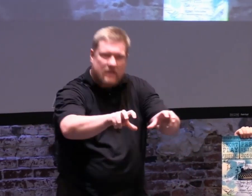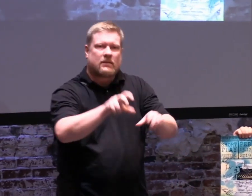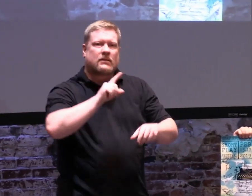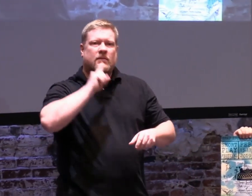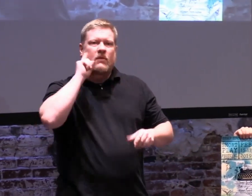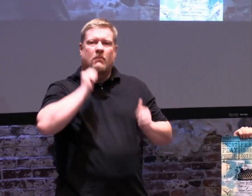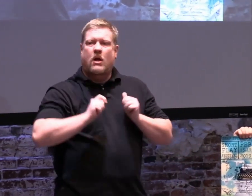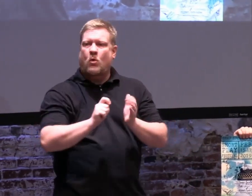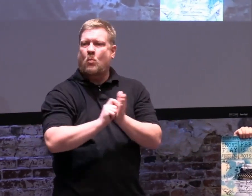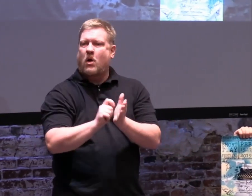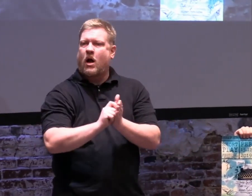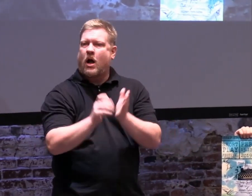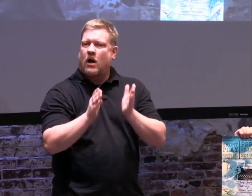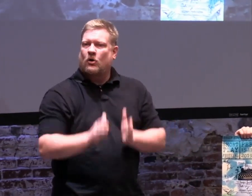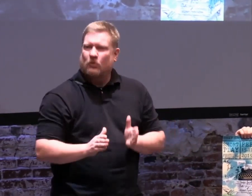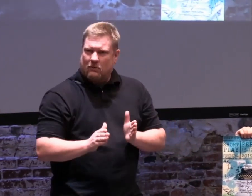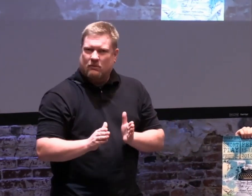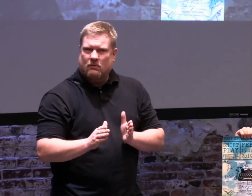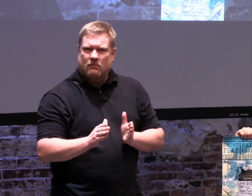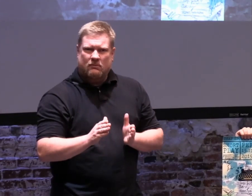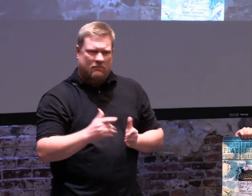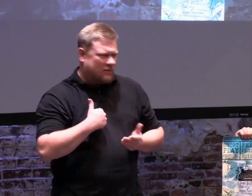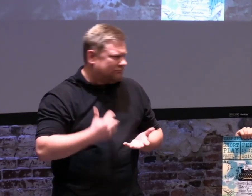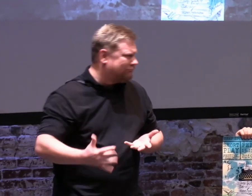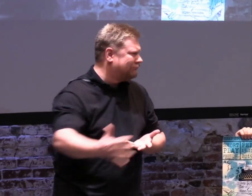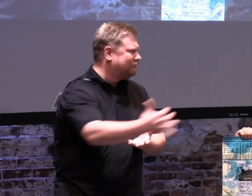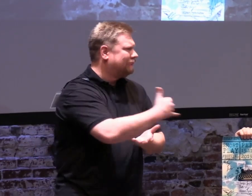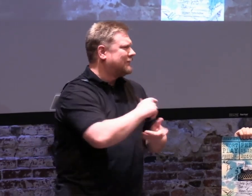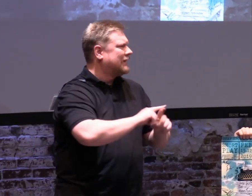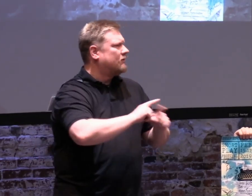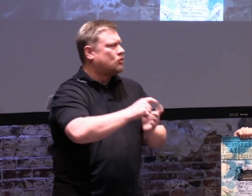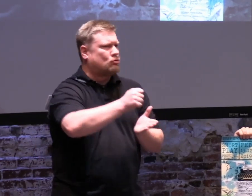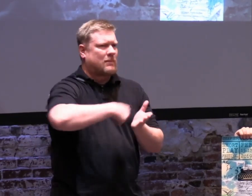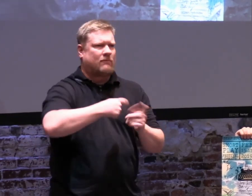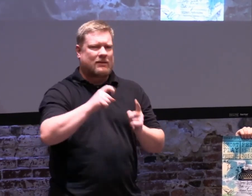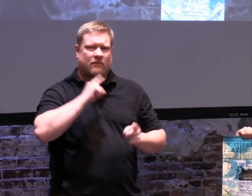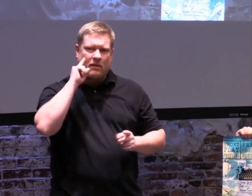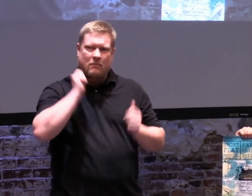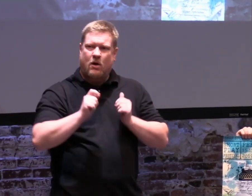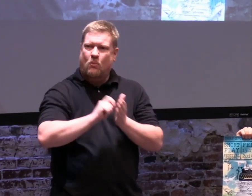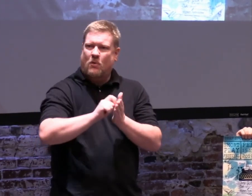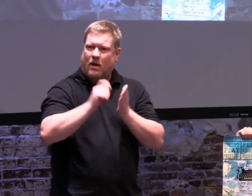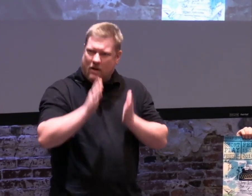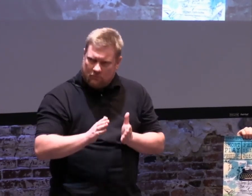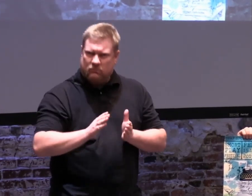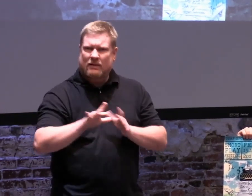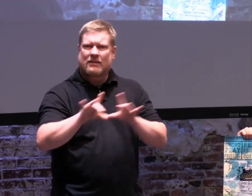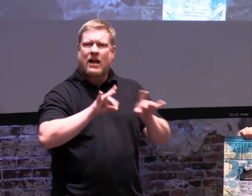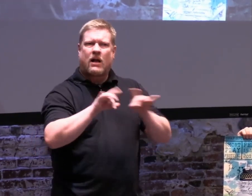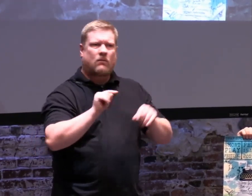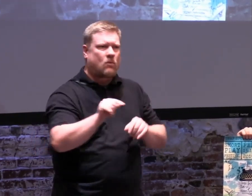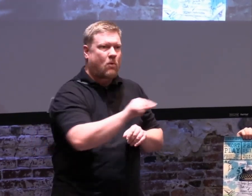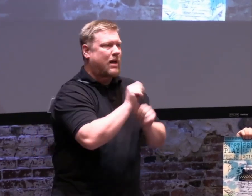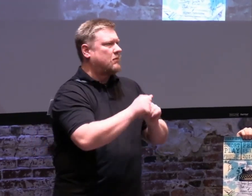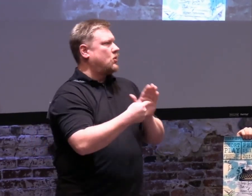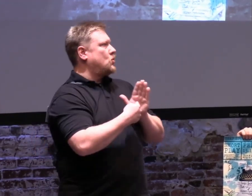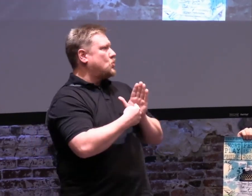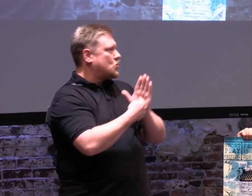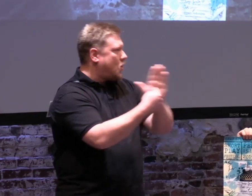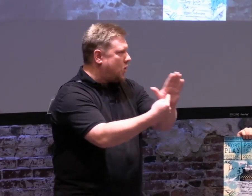This is a play poster in which it really invested into deaf playwrights. Several deaf playwrights, their content was